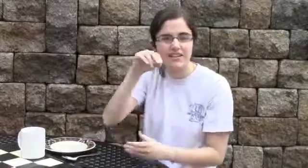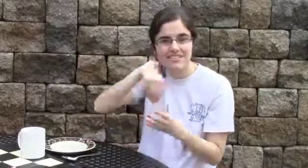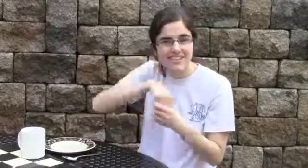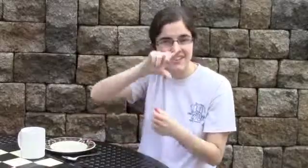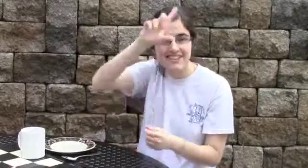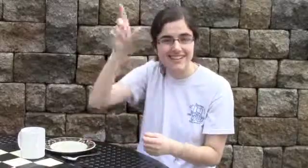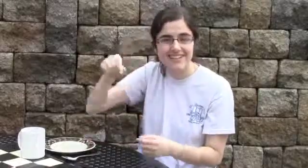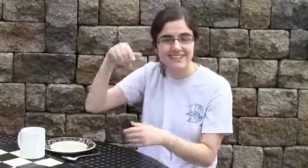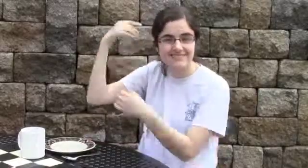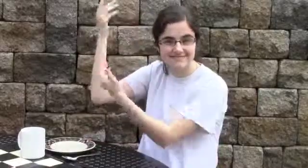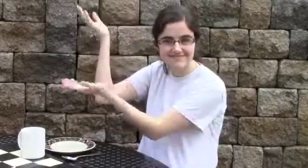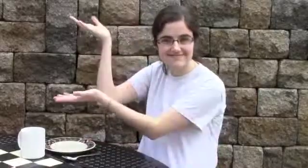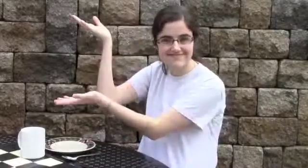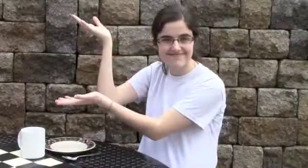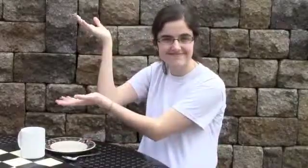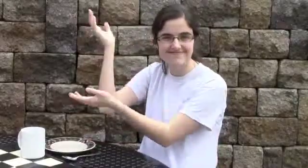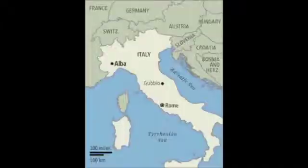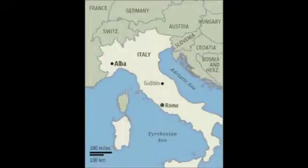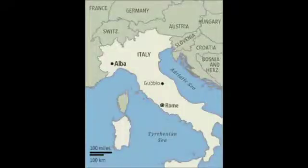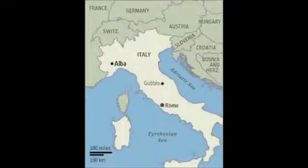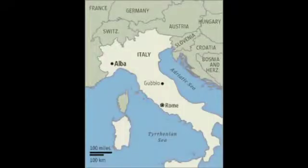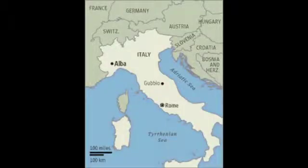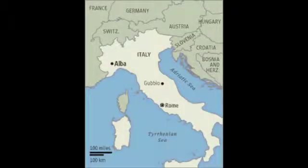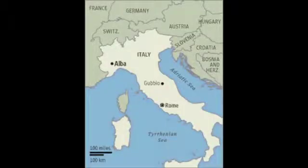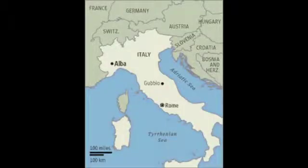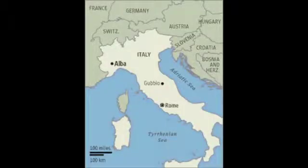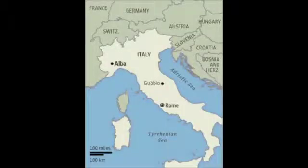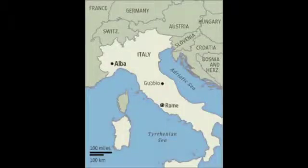An interesting fact about Italy, seen here,